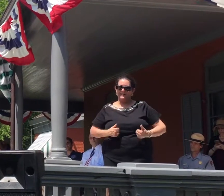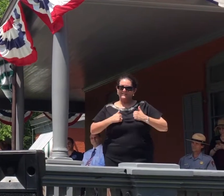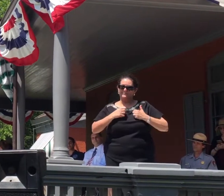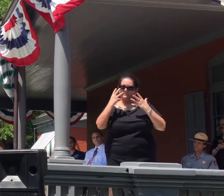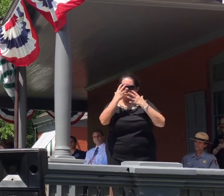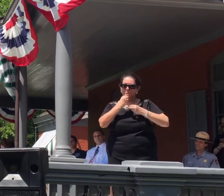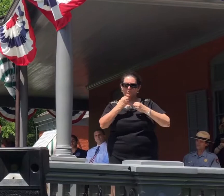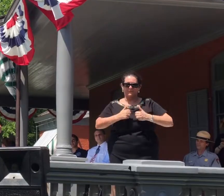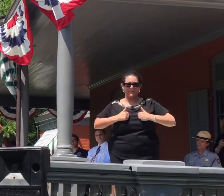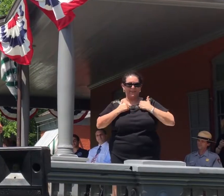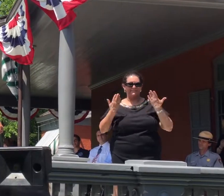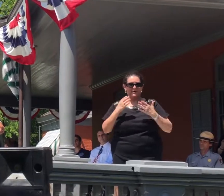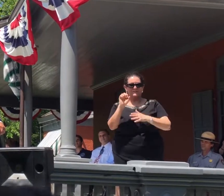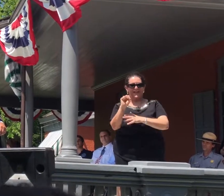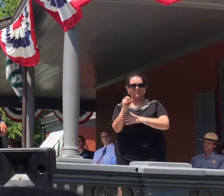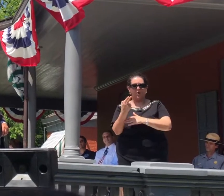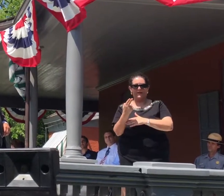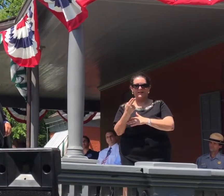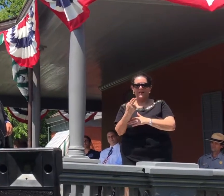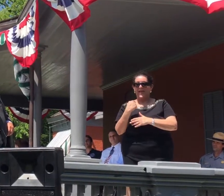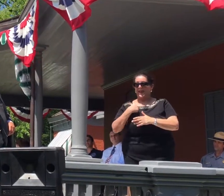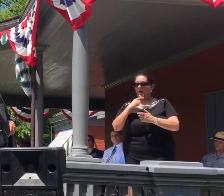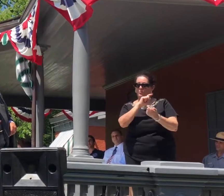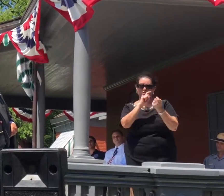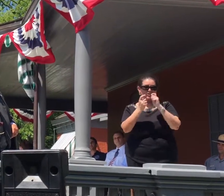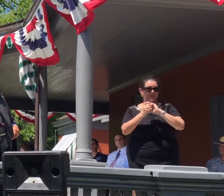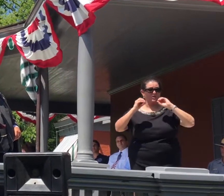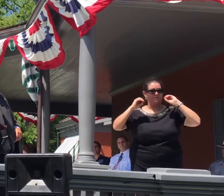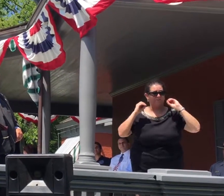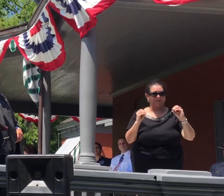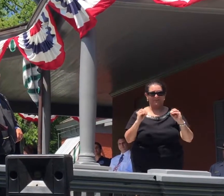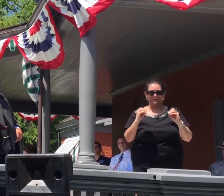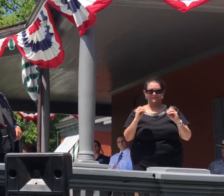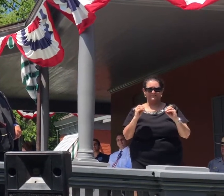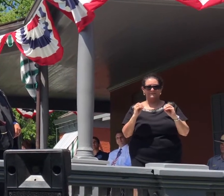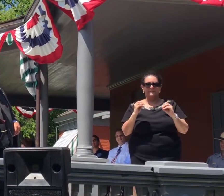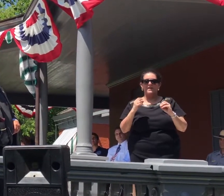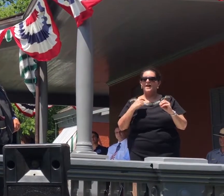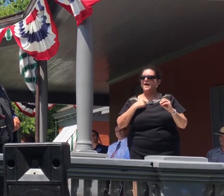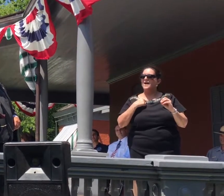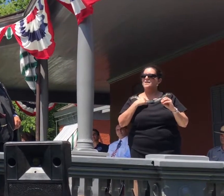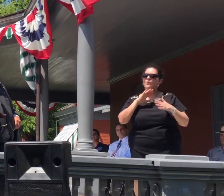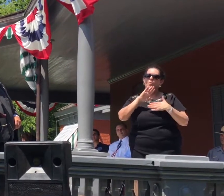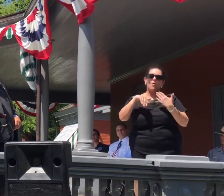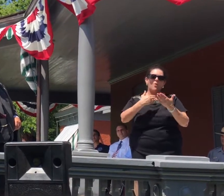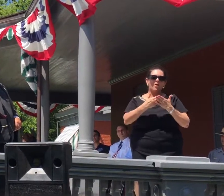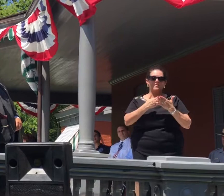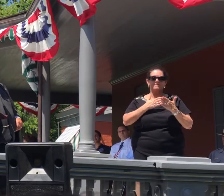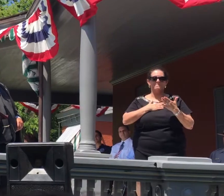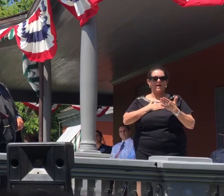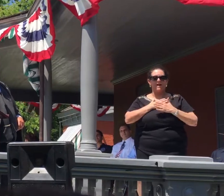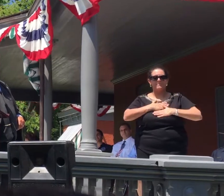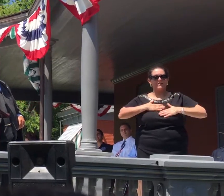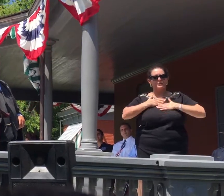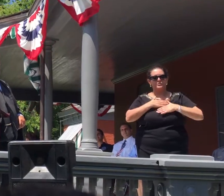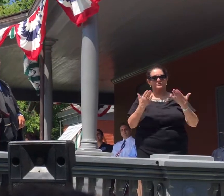Hill. I would not have changed my life for anything in the world. I had no regrets